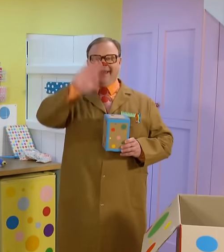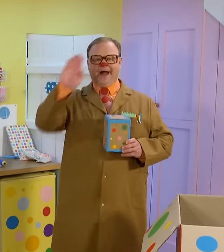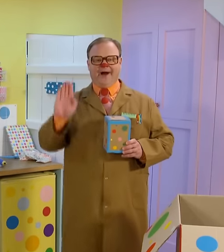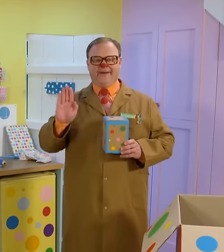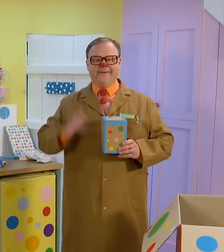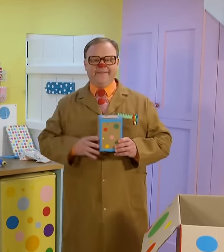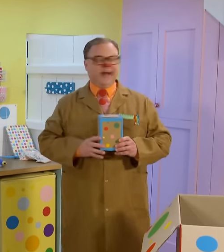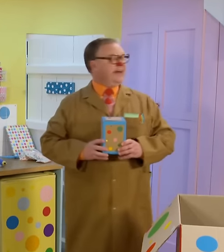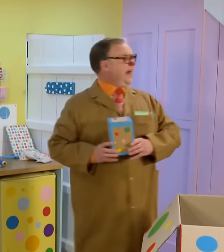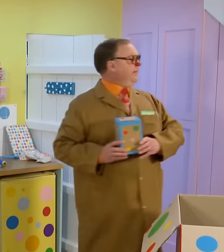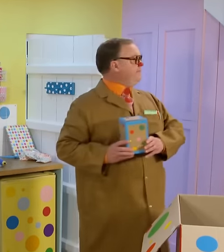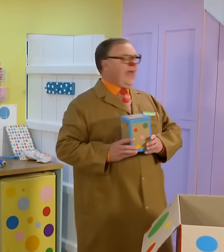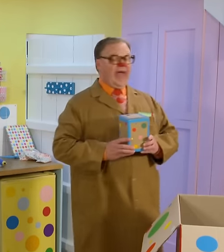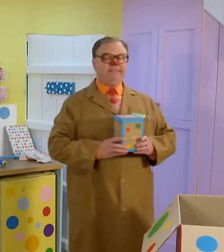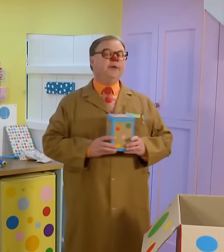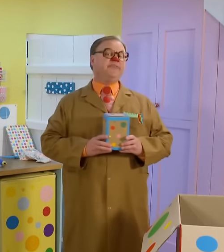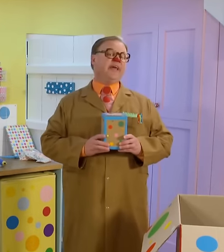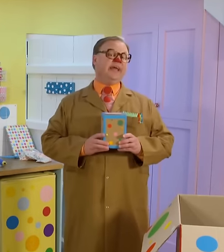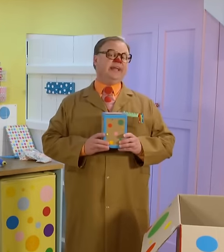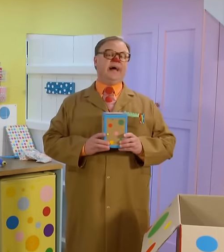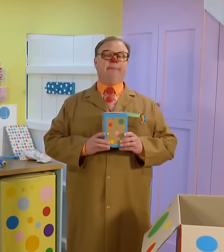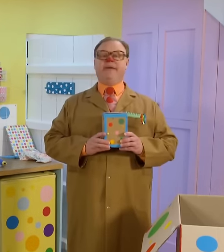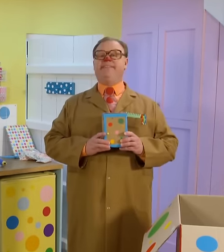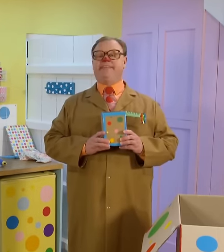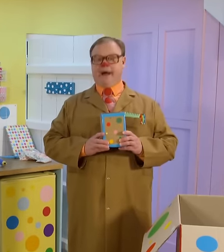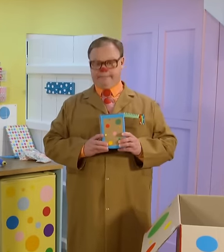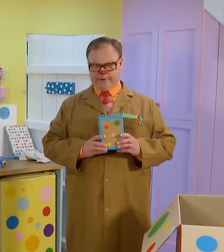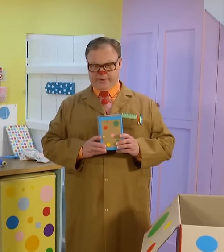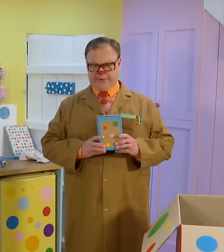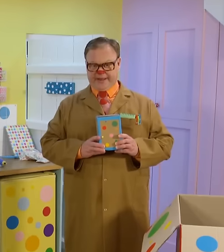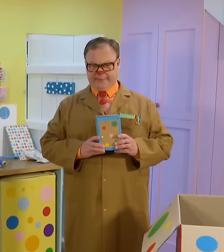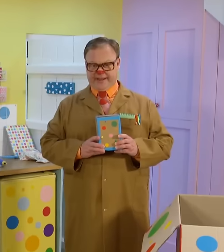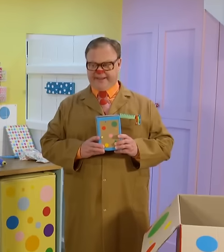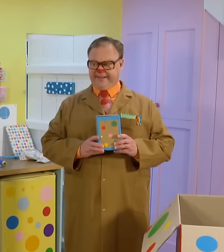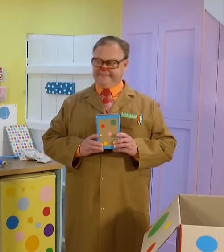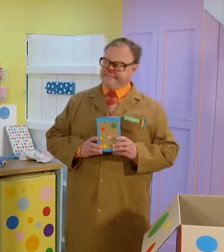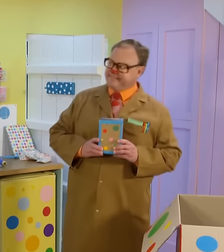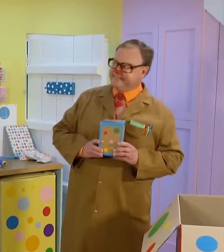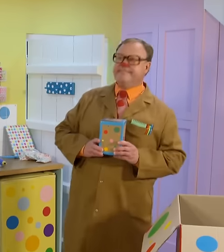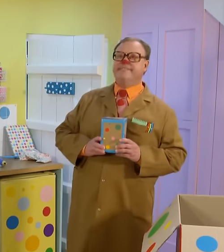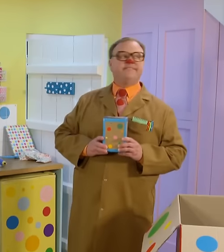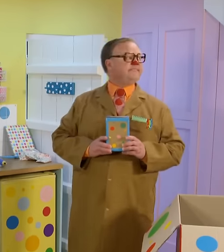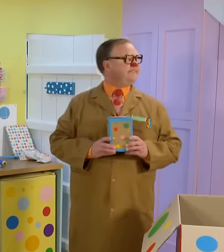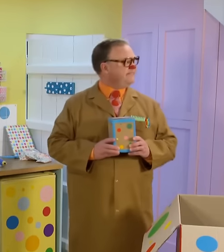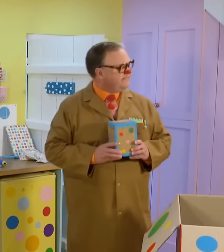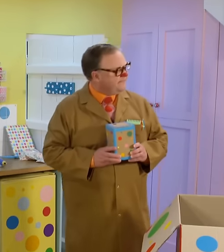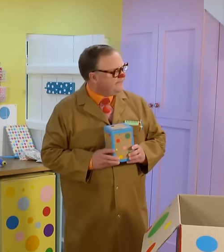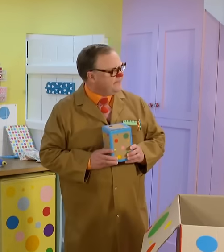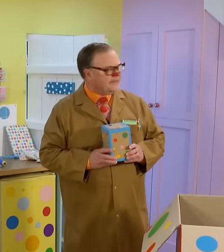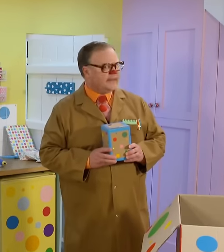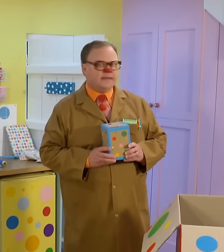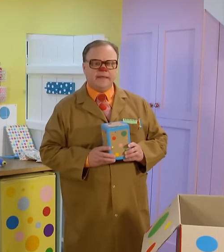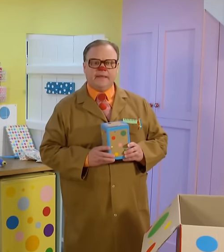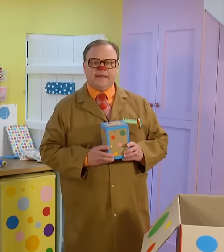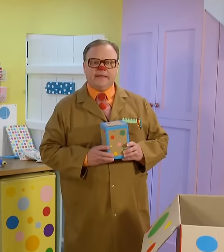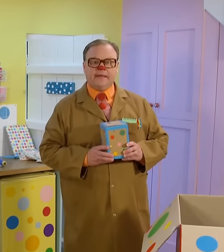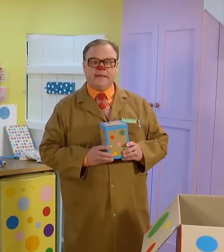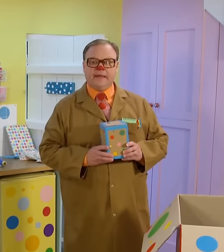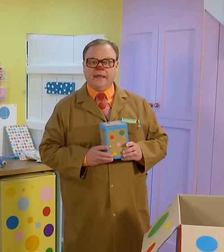hello. Have you seen Mr. Tumble anywhere? Yes. He's chasing after a very